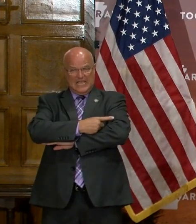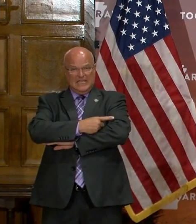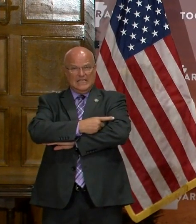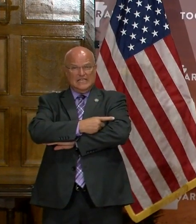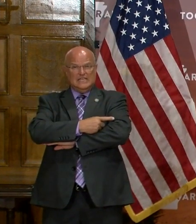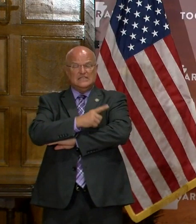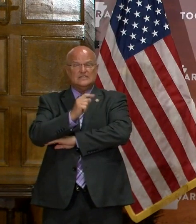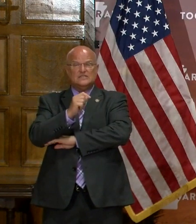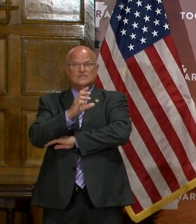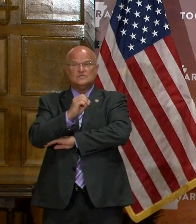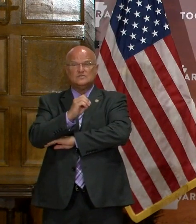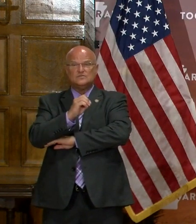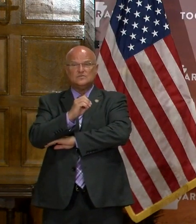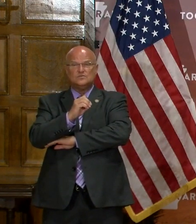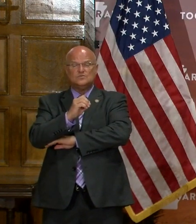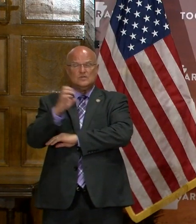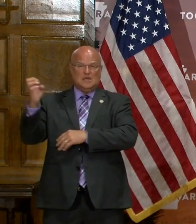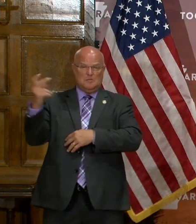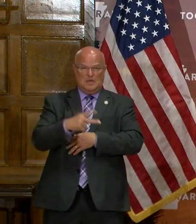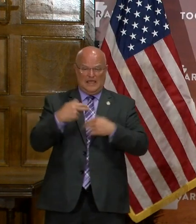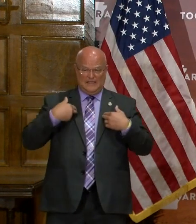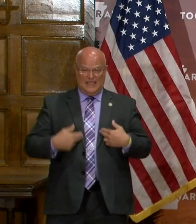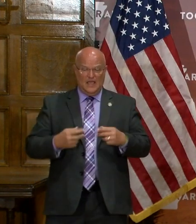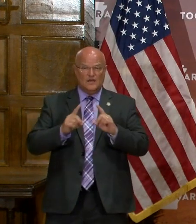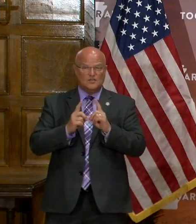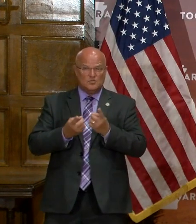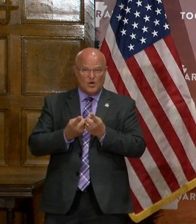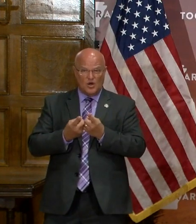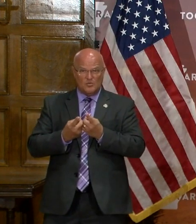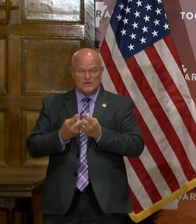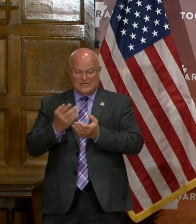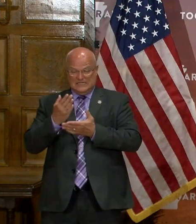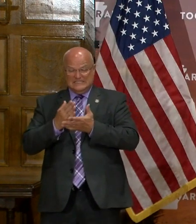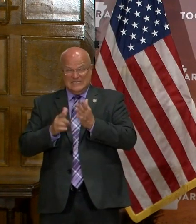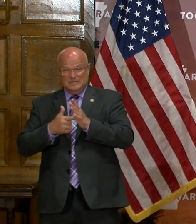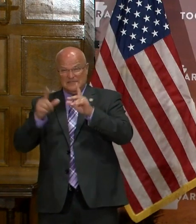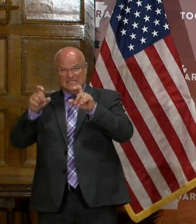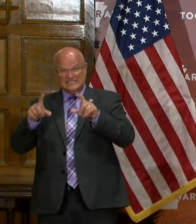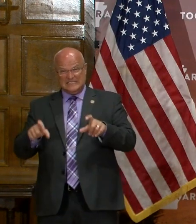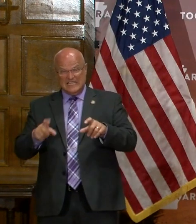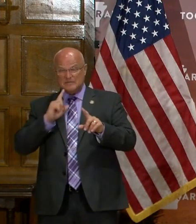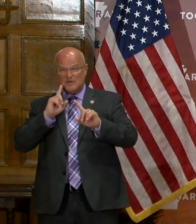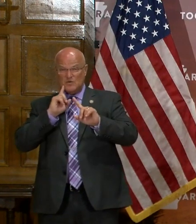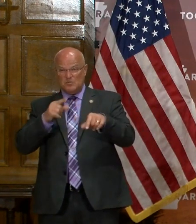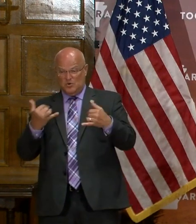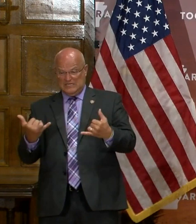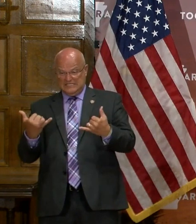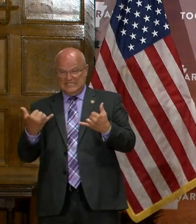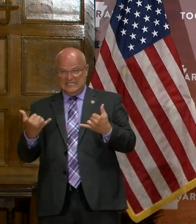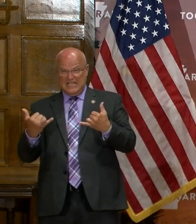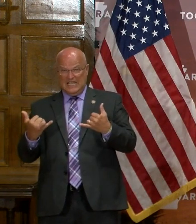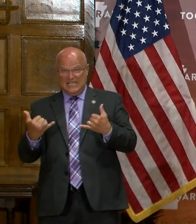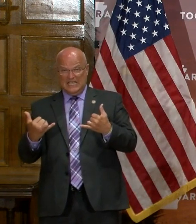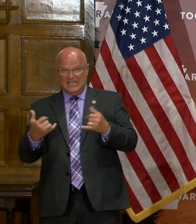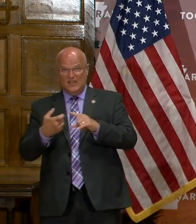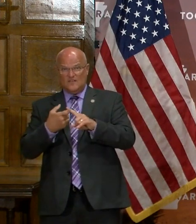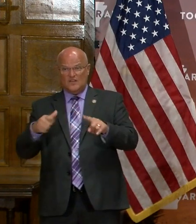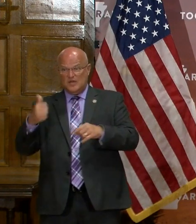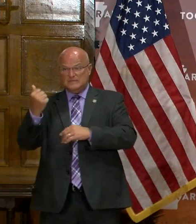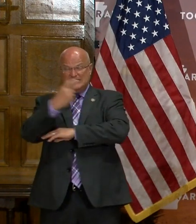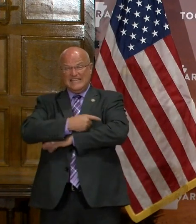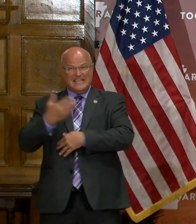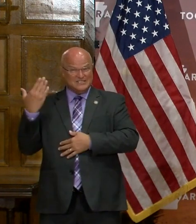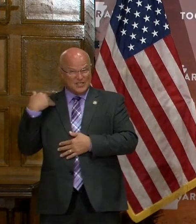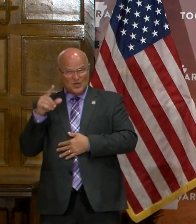to come back to the health department? So are some of these tests that are being reported today from 10